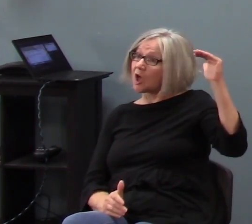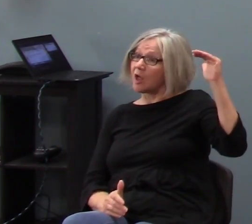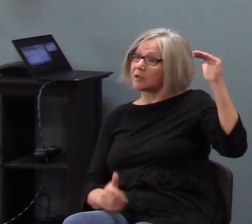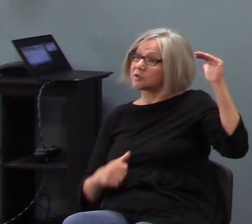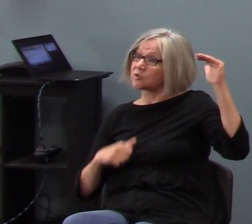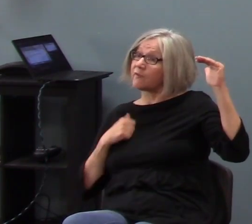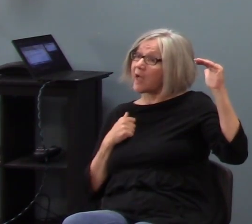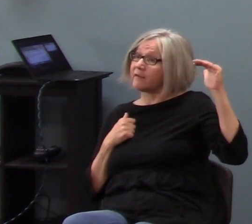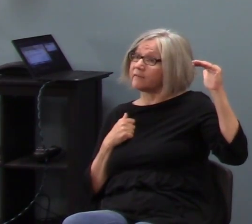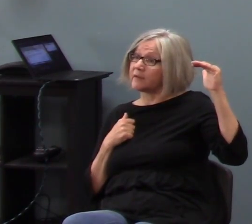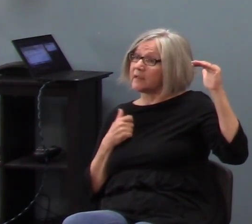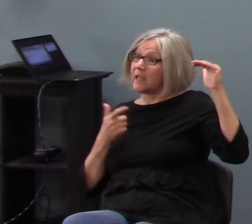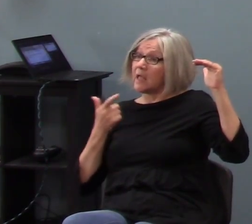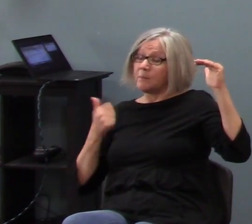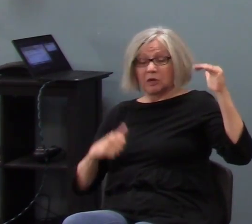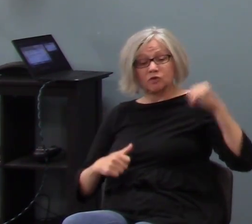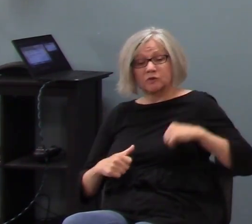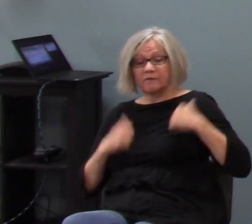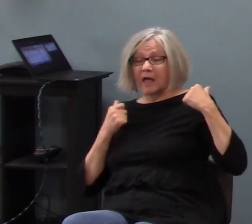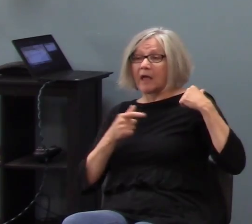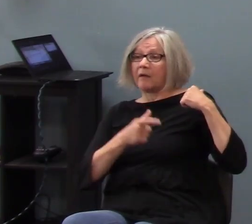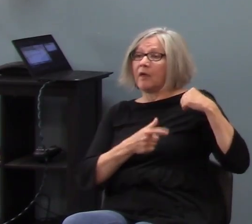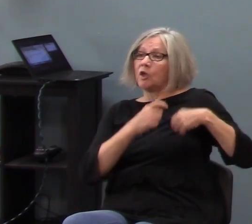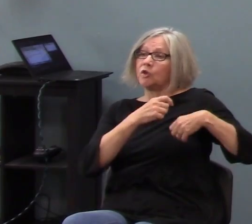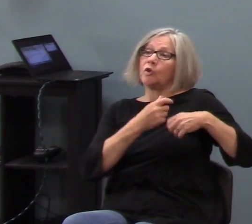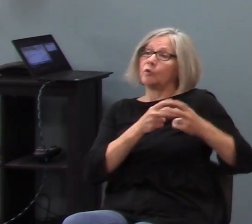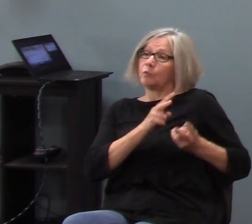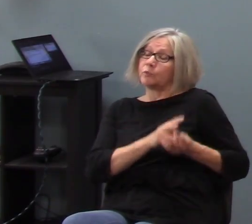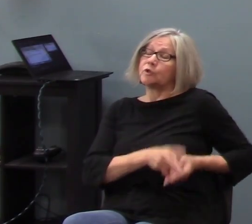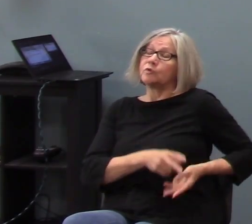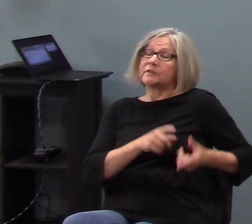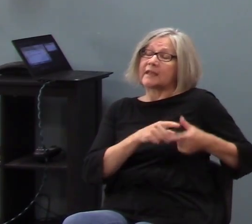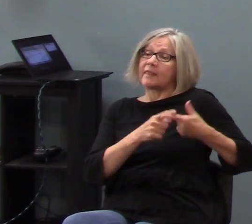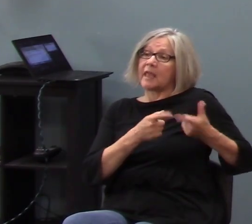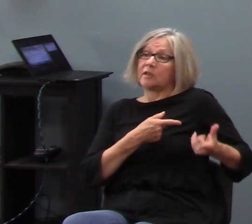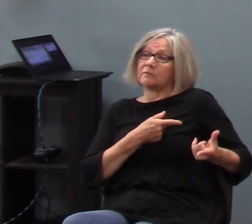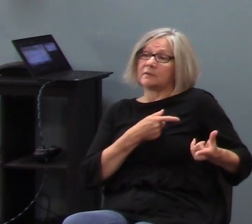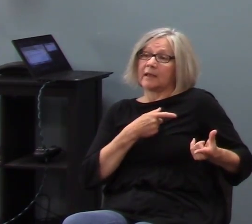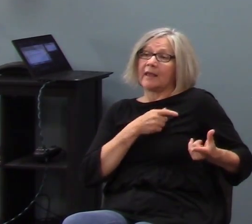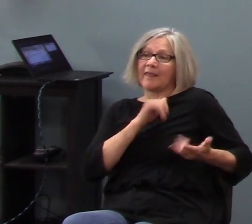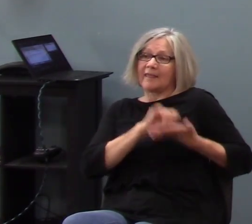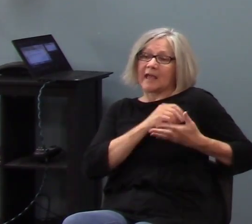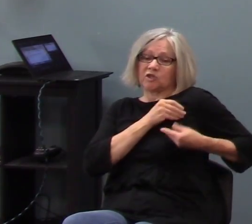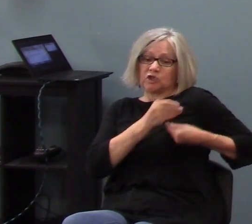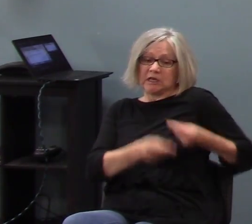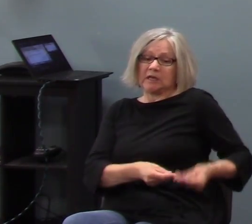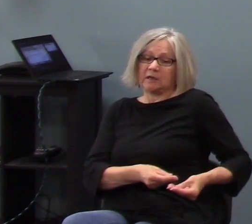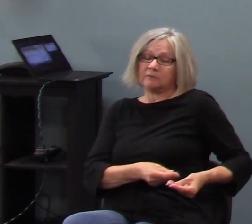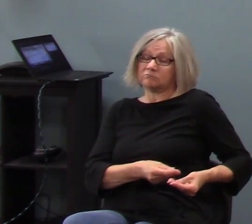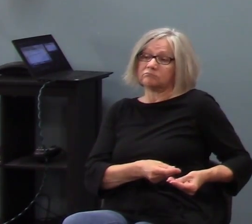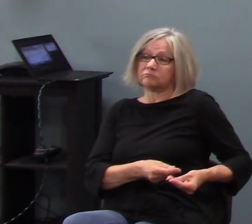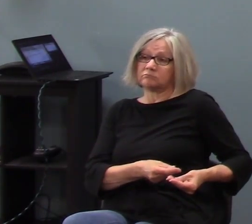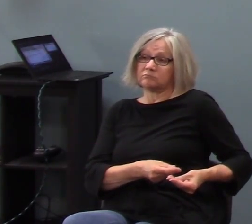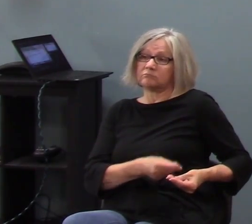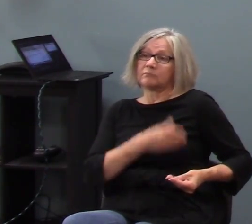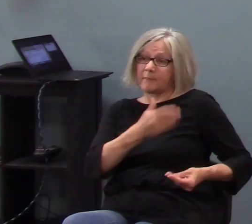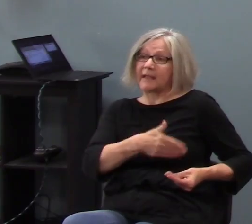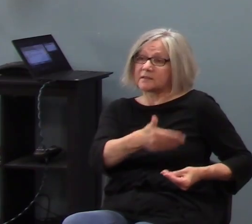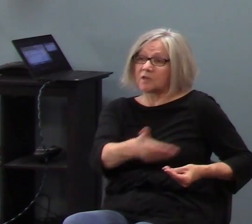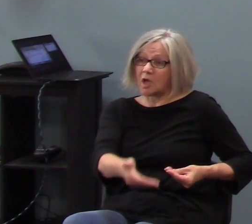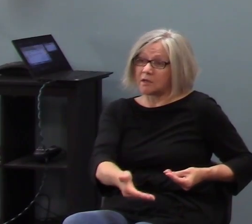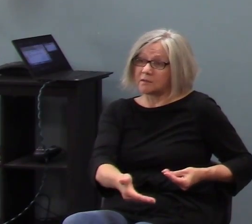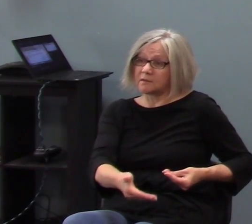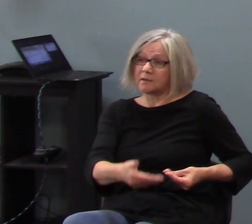survive. Because you survive, you can reproduce, and you pass on your tall giraffe genes. And so we see over time,